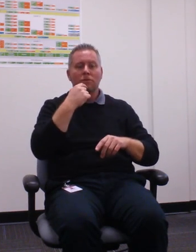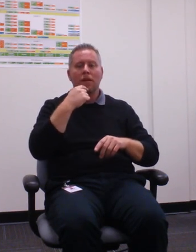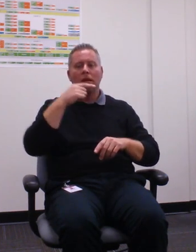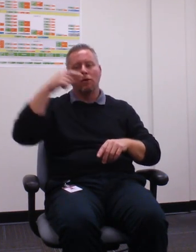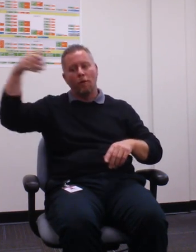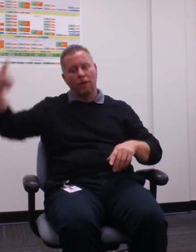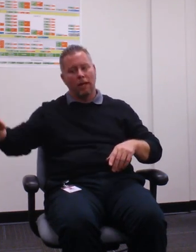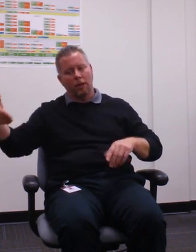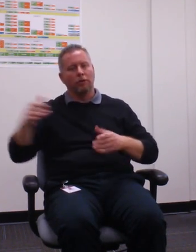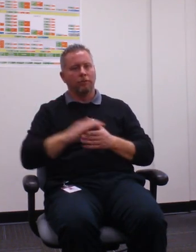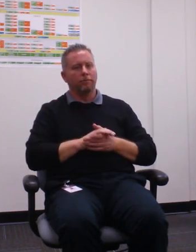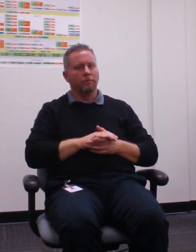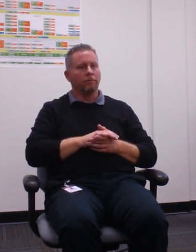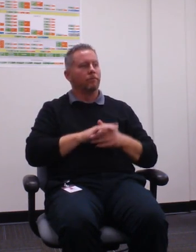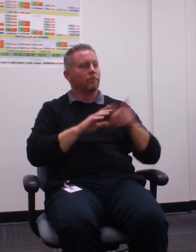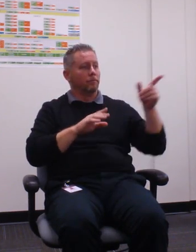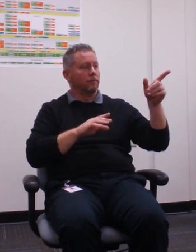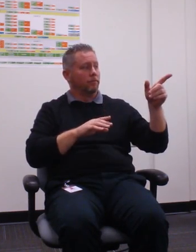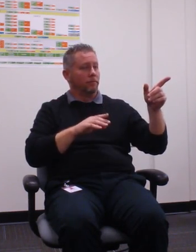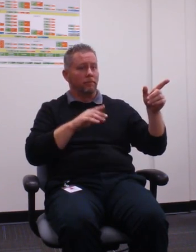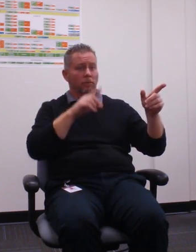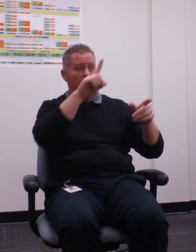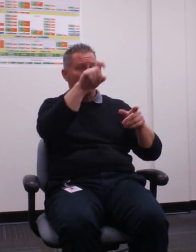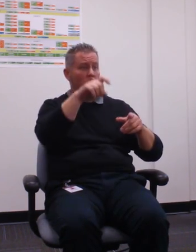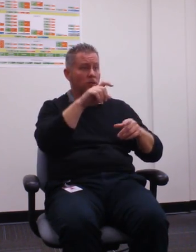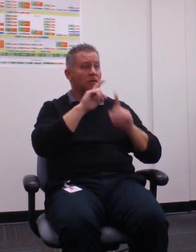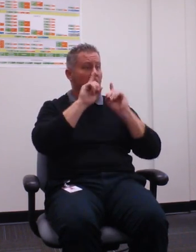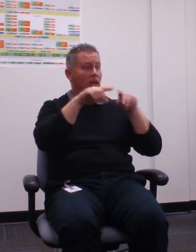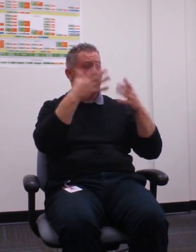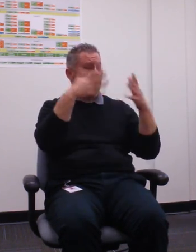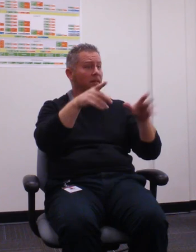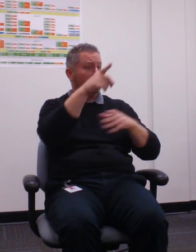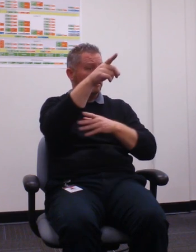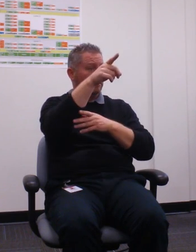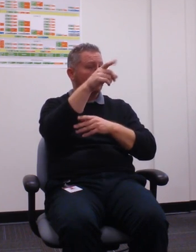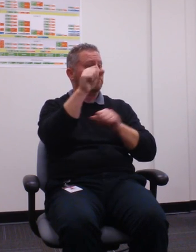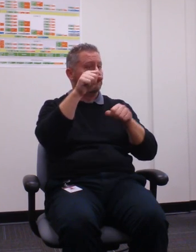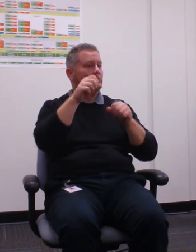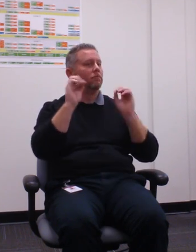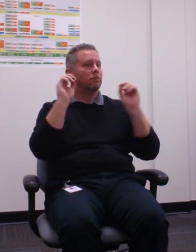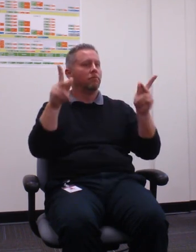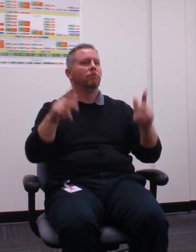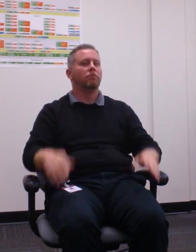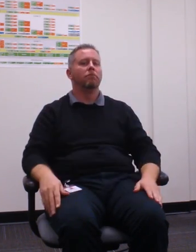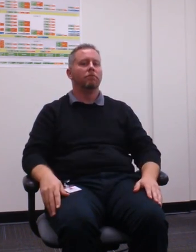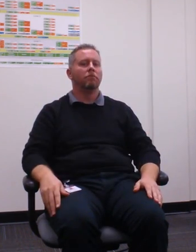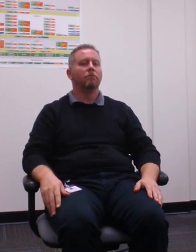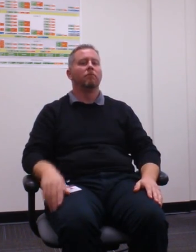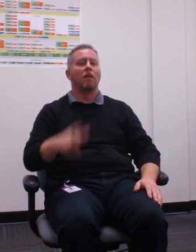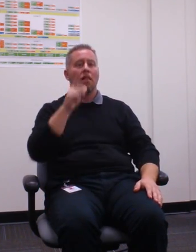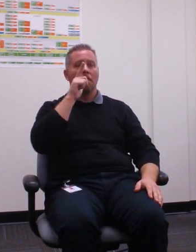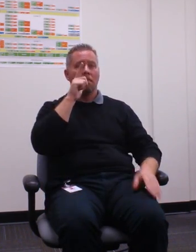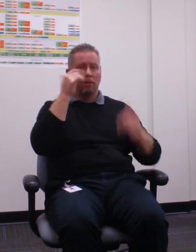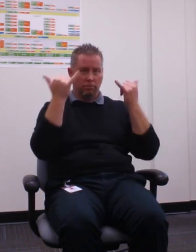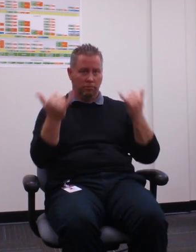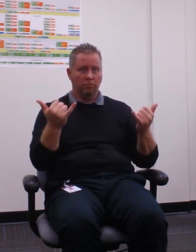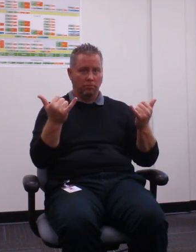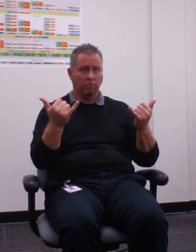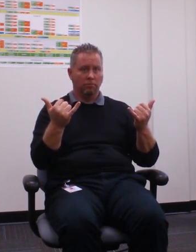Zach, you got all your questions answered out there? Because you had some good ones. Okay, let's go to lunch.